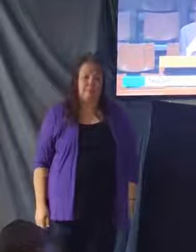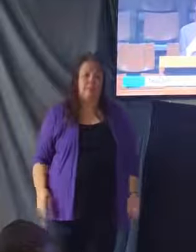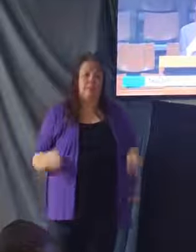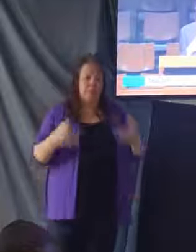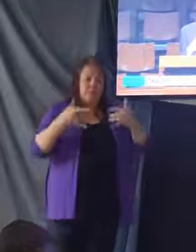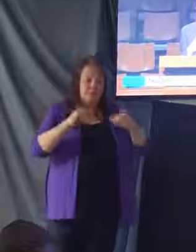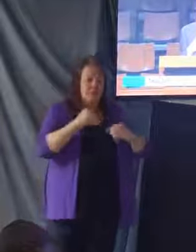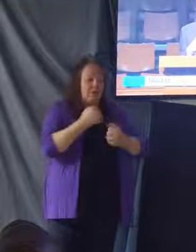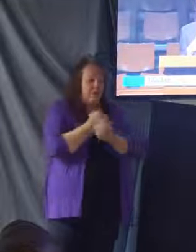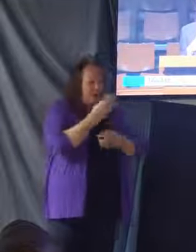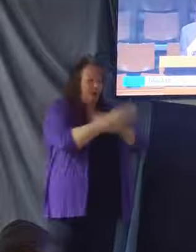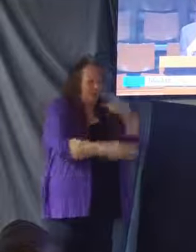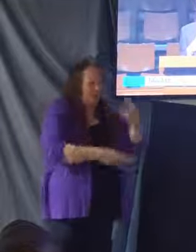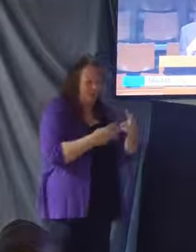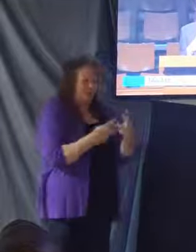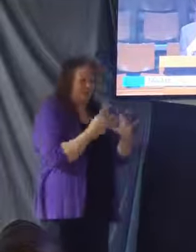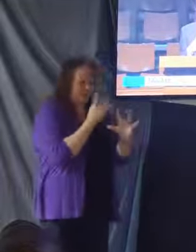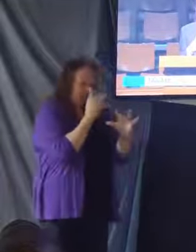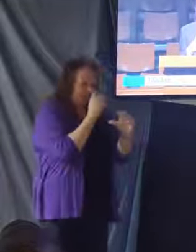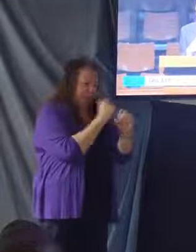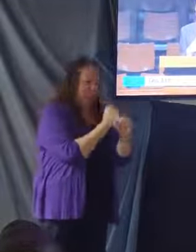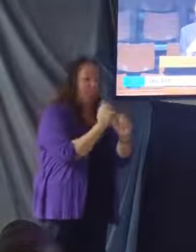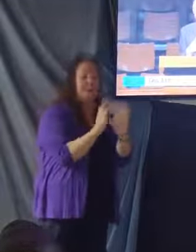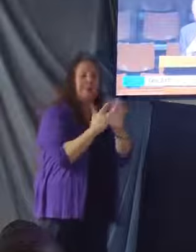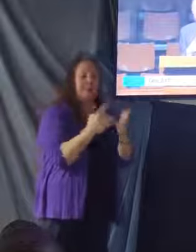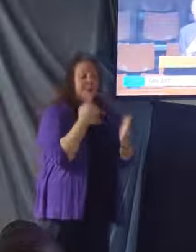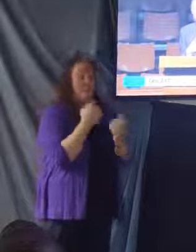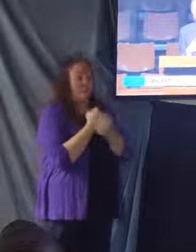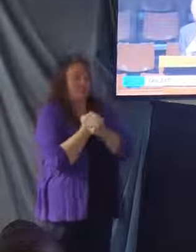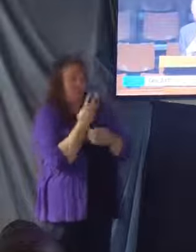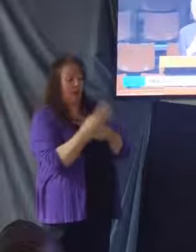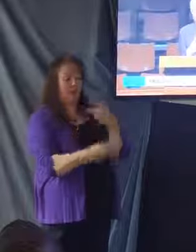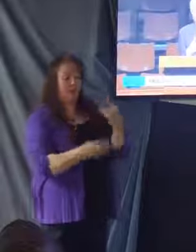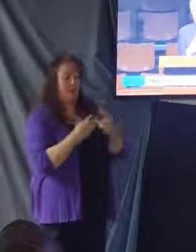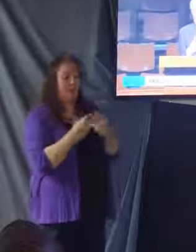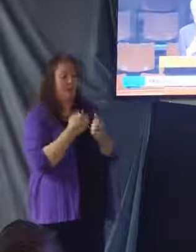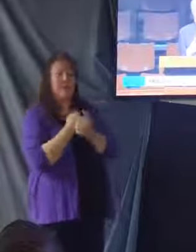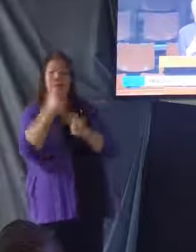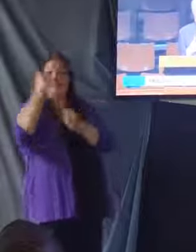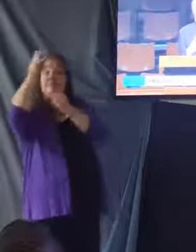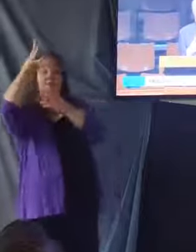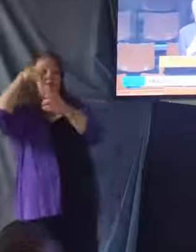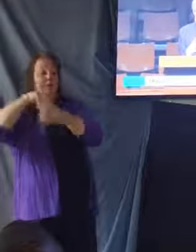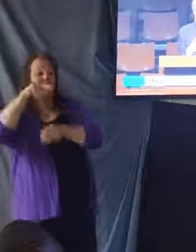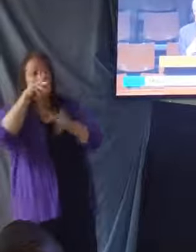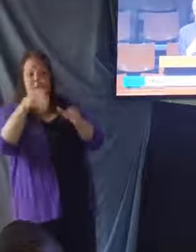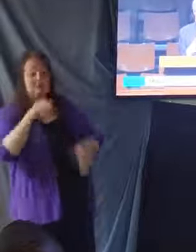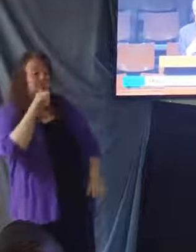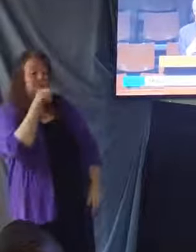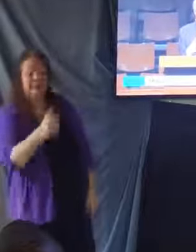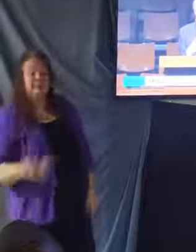still love the world and things in the world. The Bible says anyone loves the world, the love of the Father is not in him.